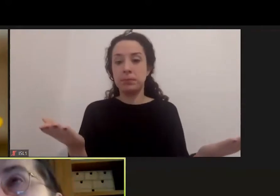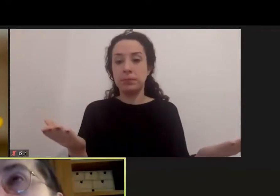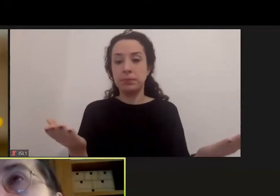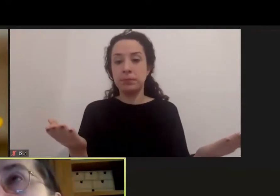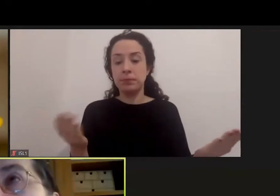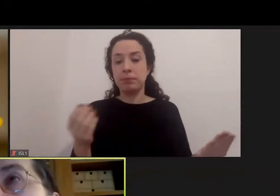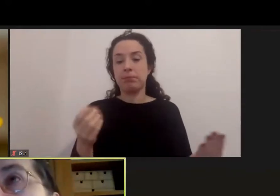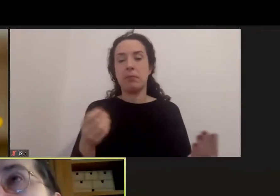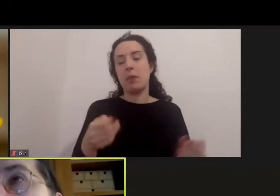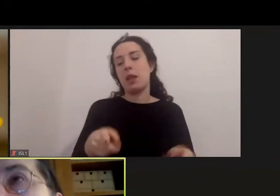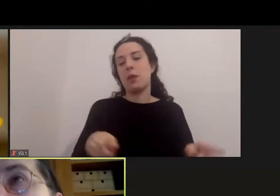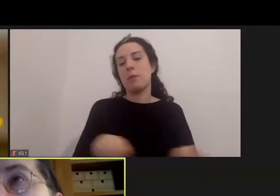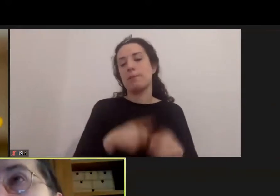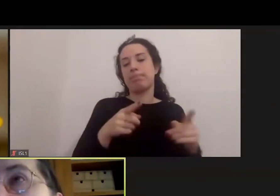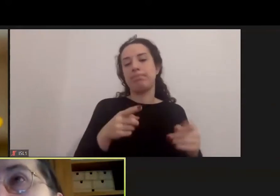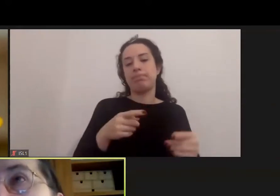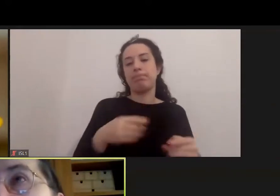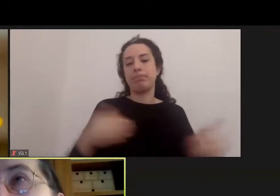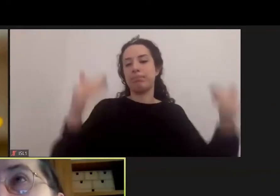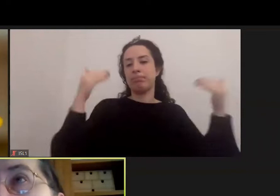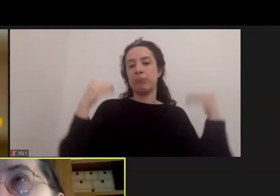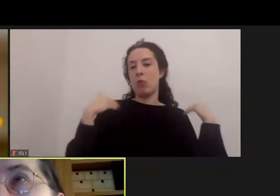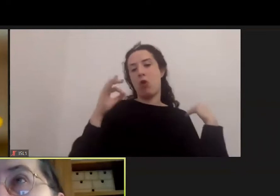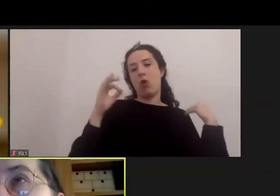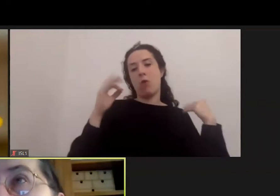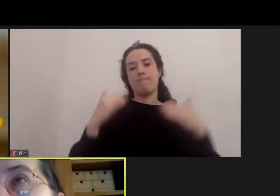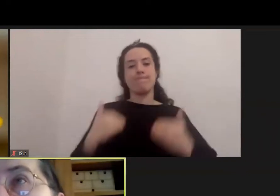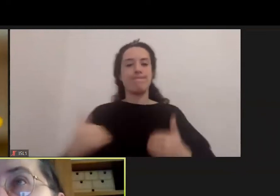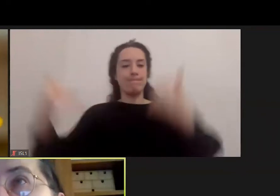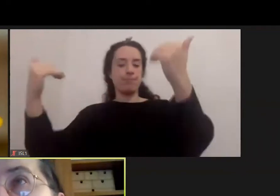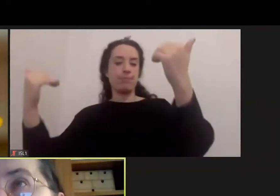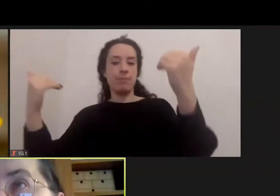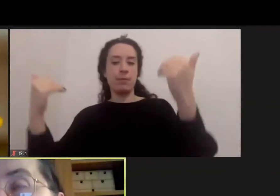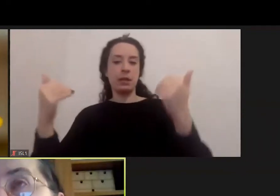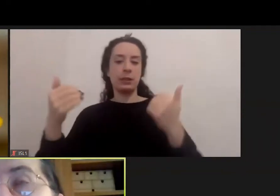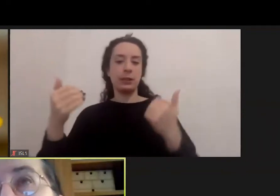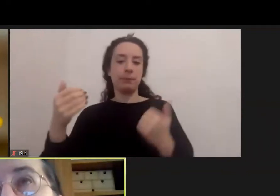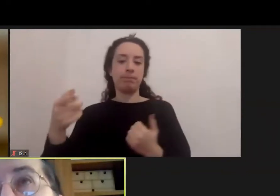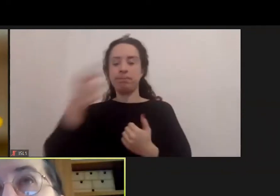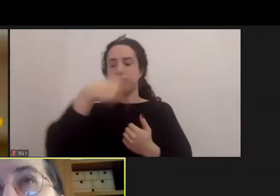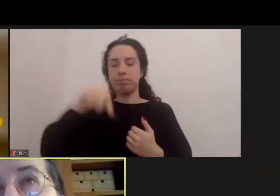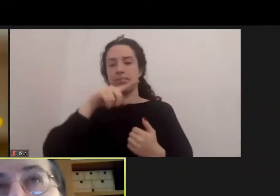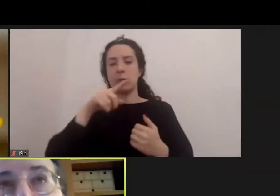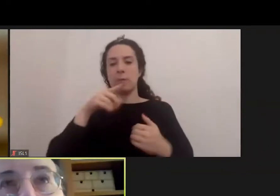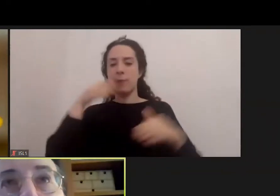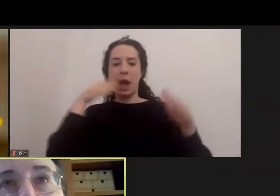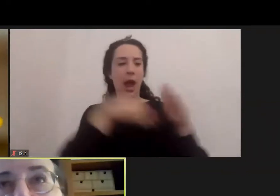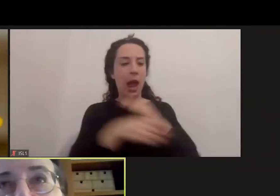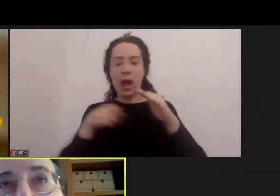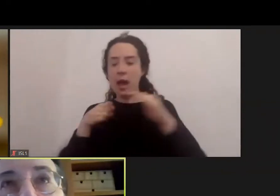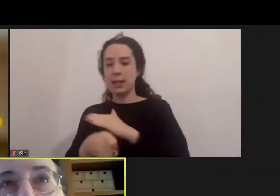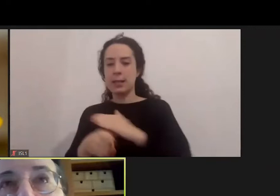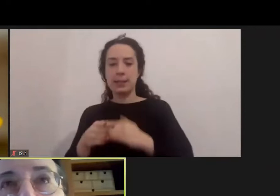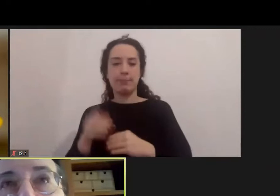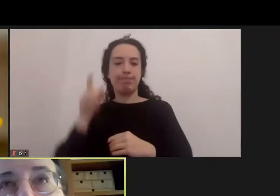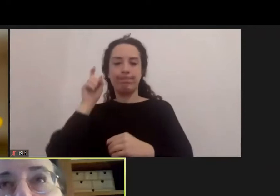authorities, that is being bought accessible. So basically, products and